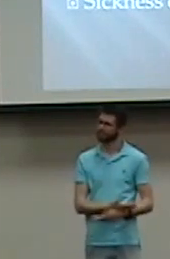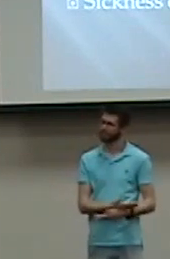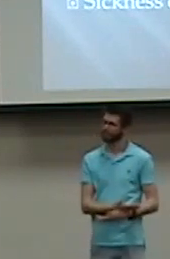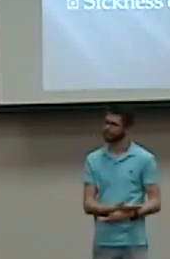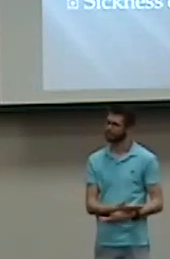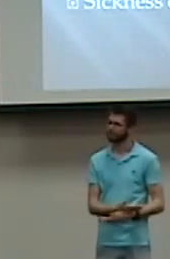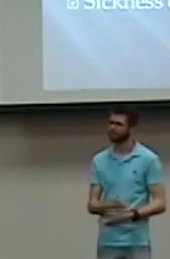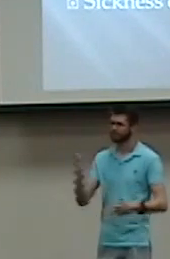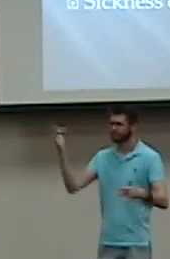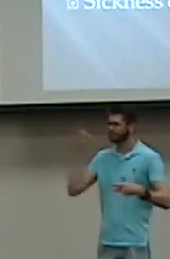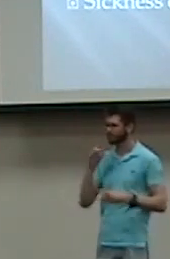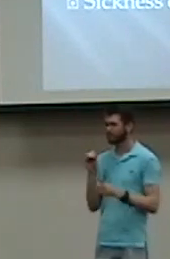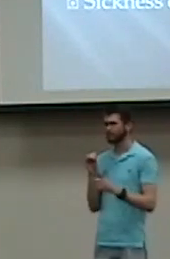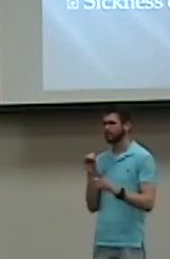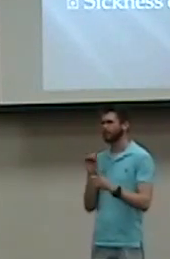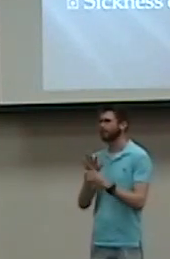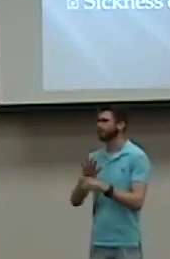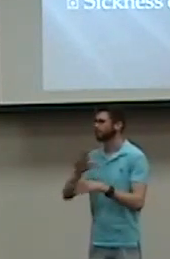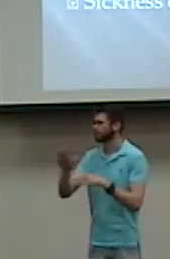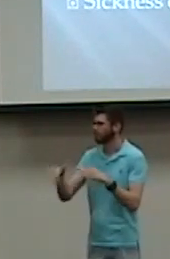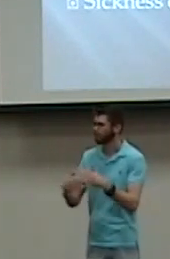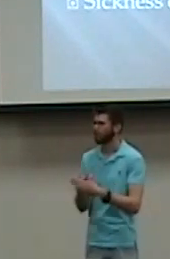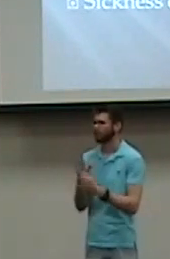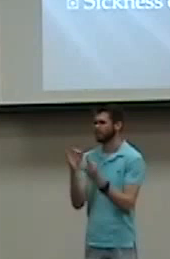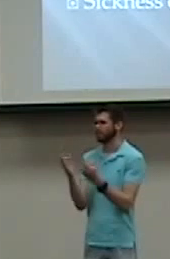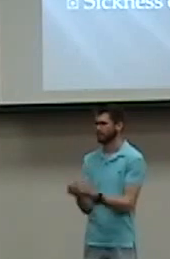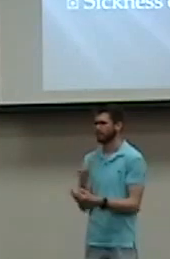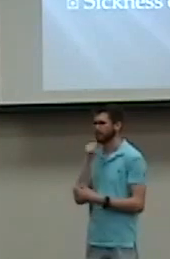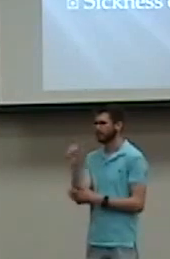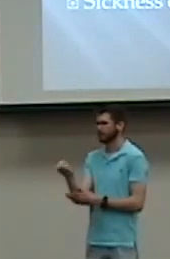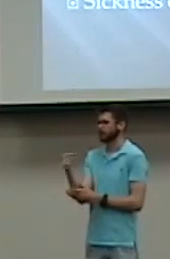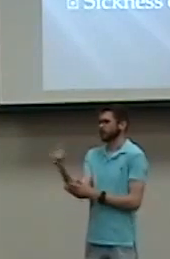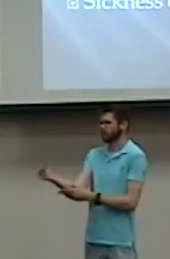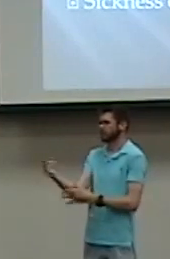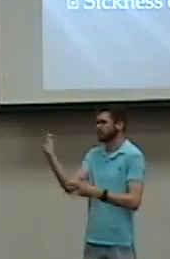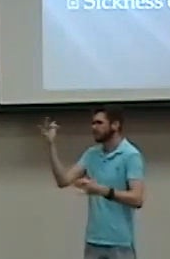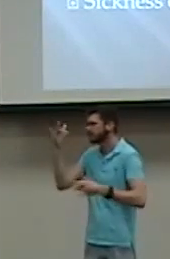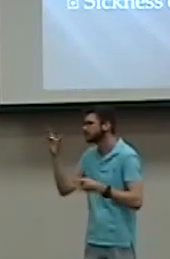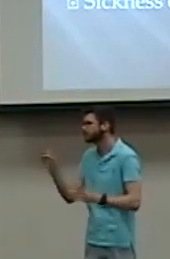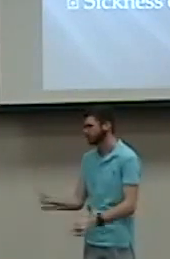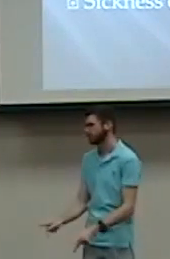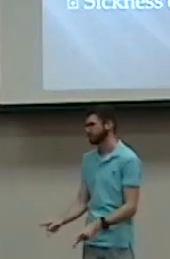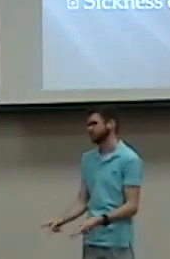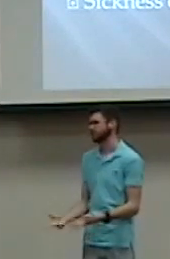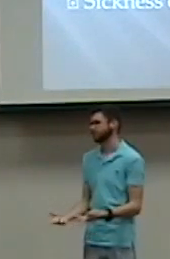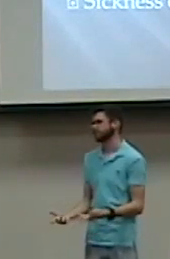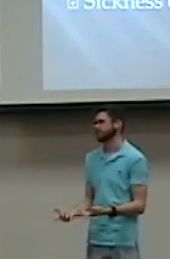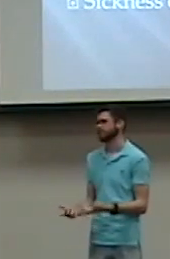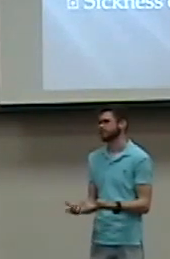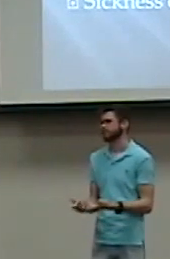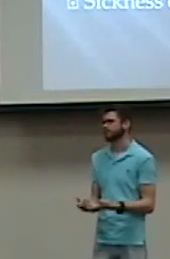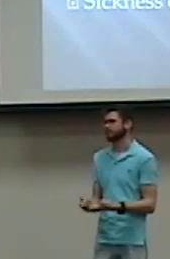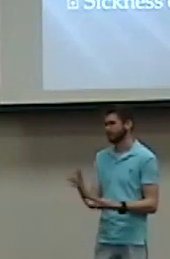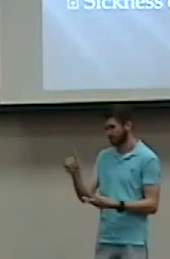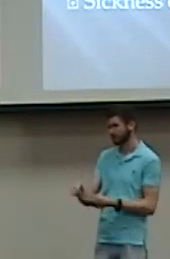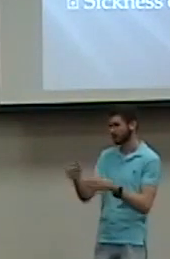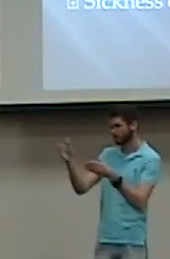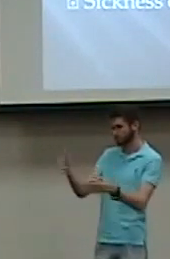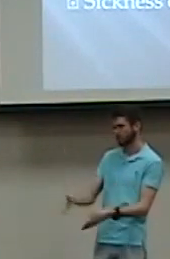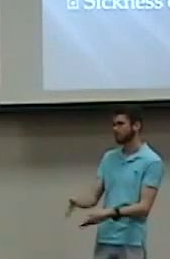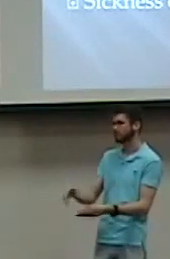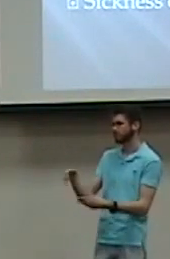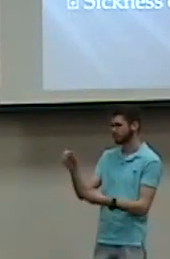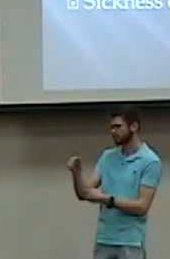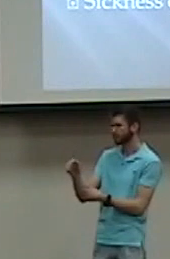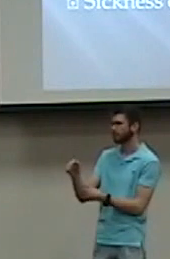Sickness affects the entire family, not just the person who is dealing with the illness. Though the person who is dealing with the illness is